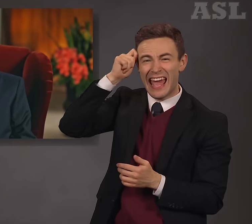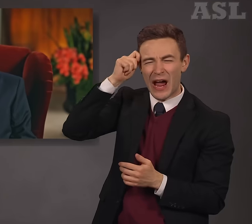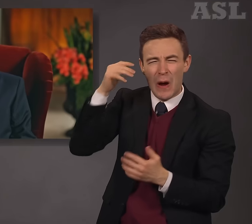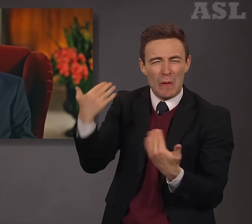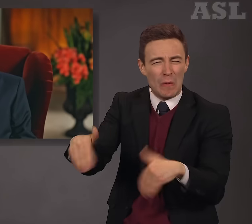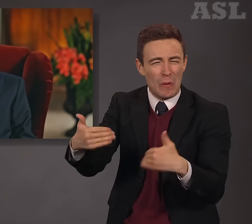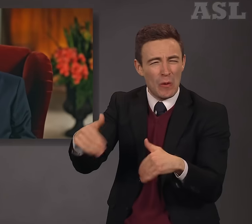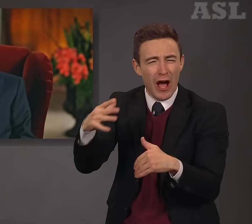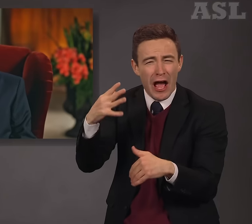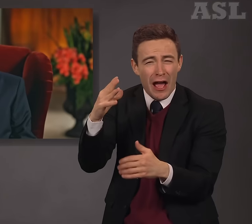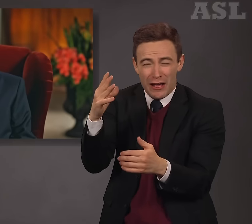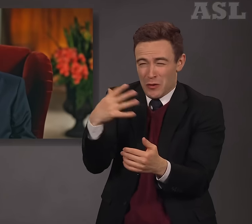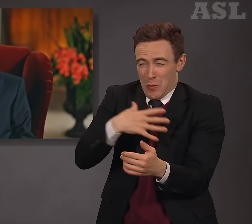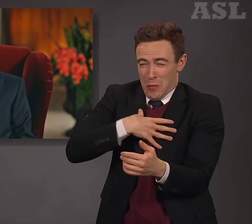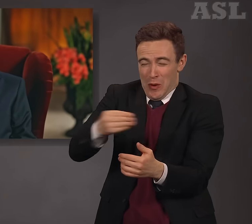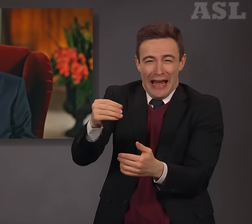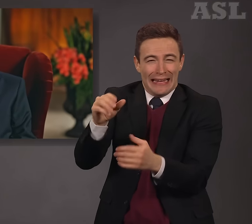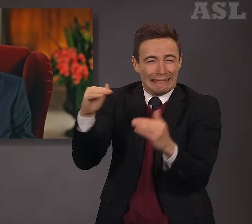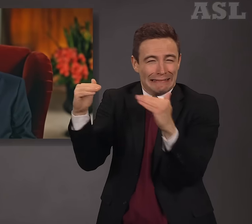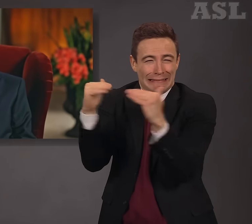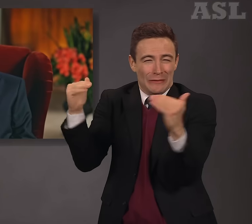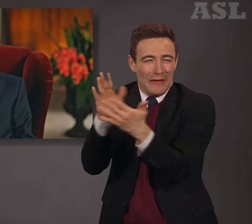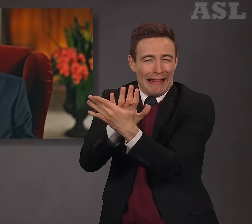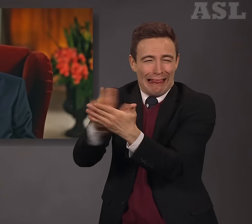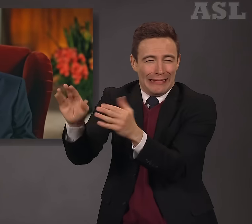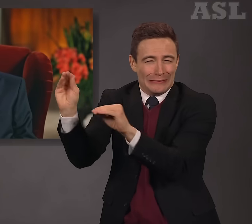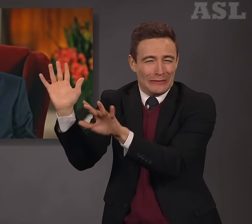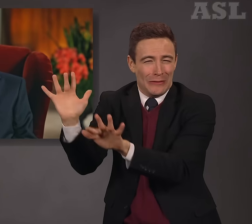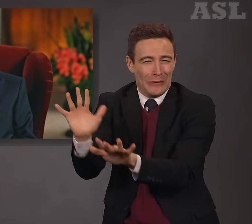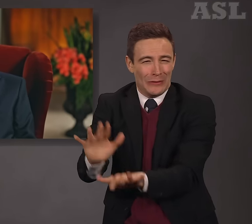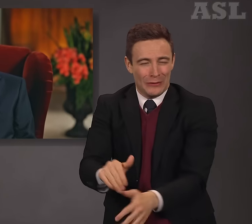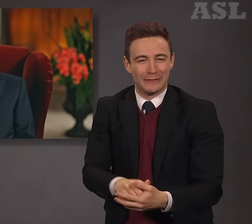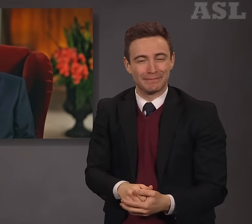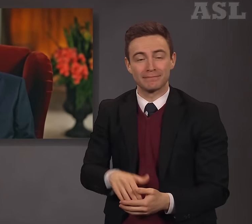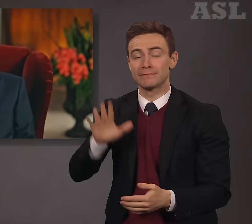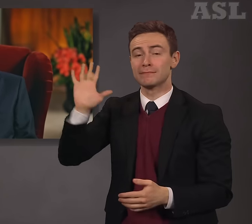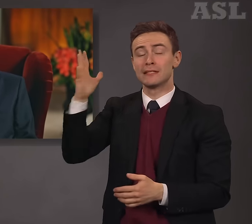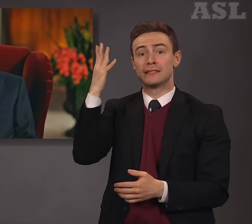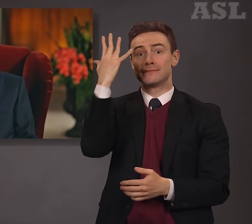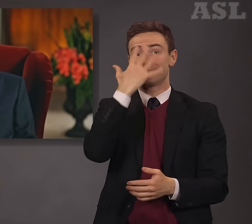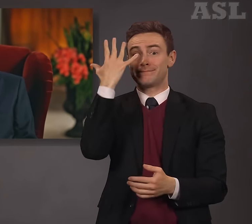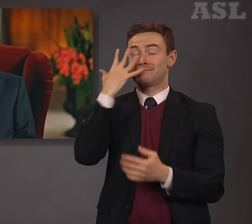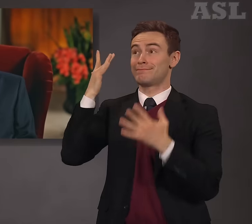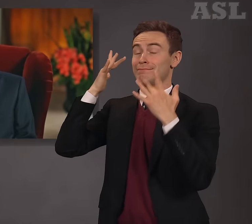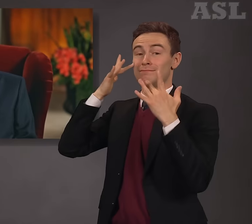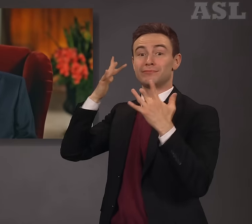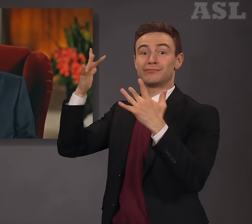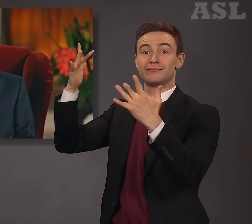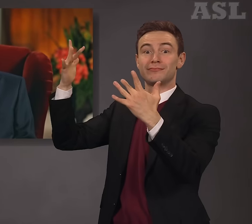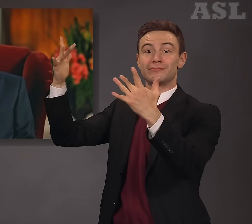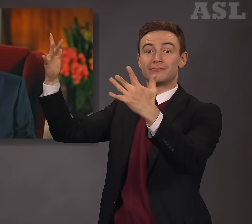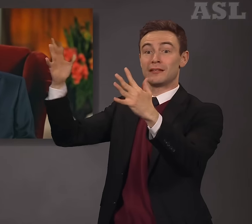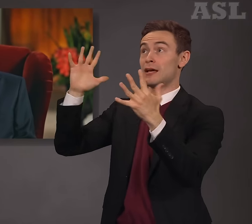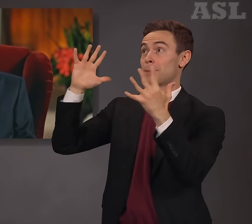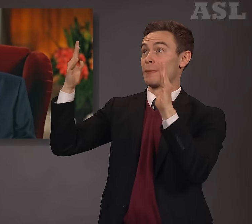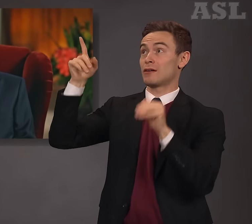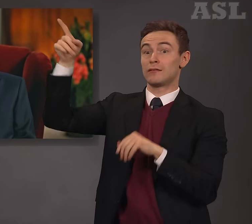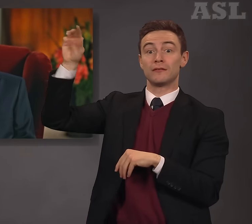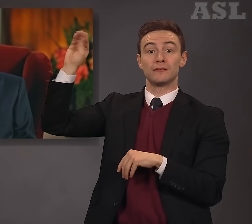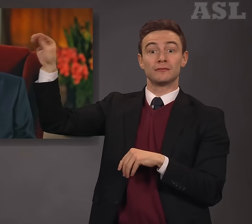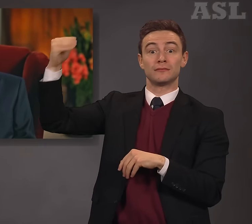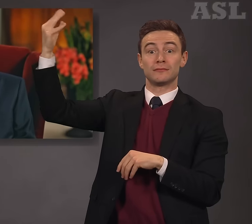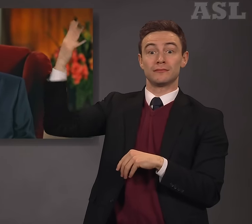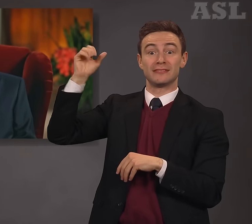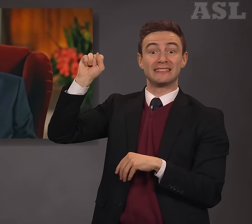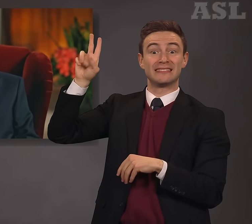head was white like the pure snow. His countenance shone above the brightness of the